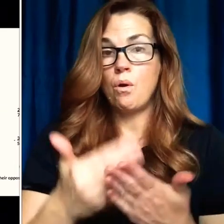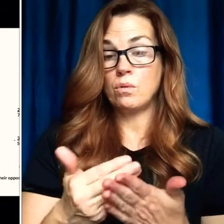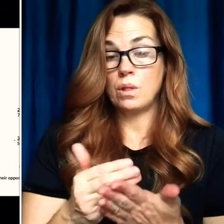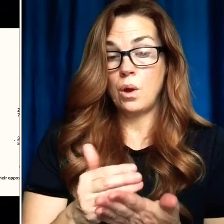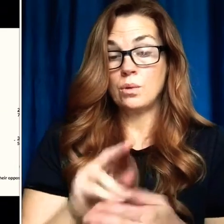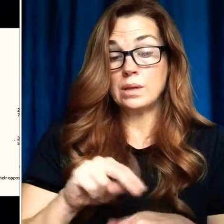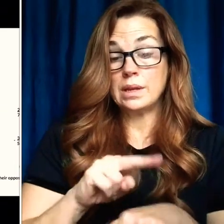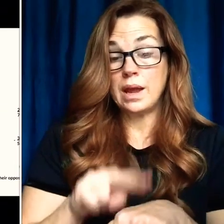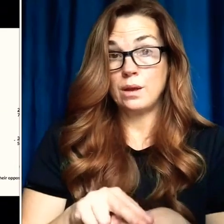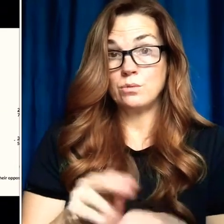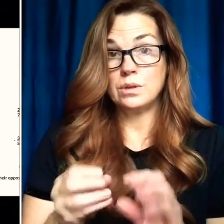and 0.